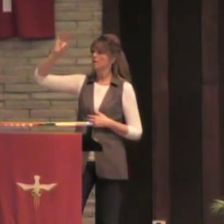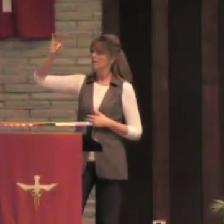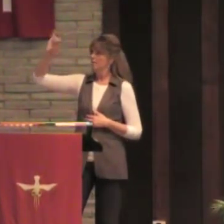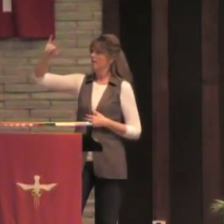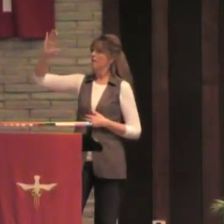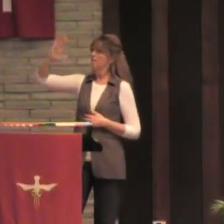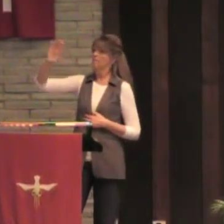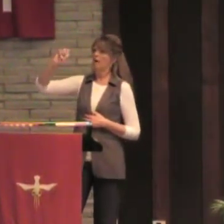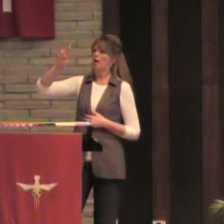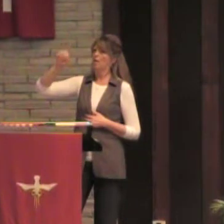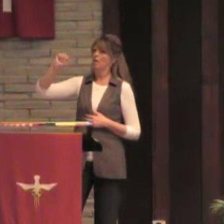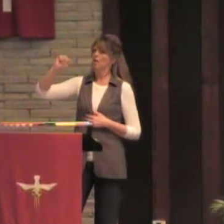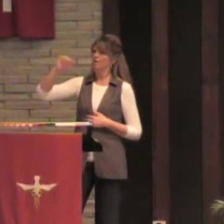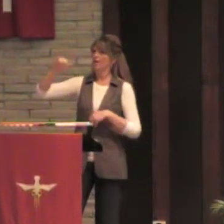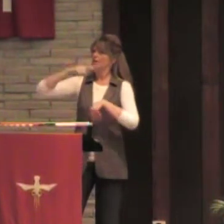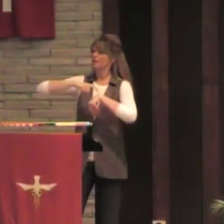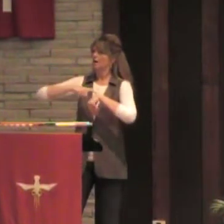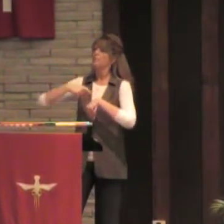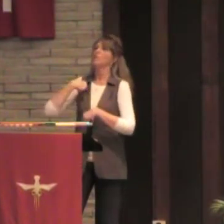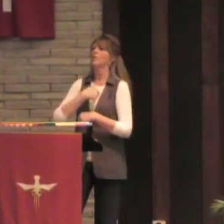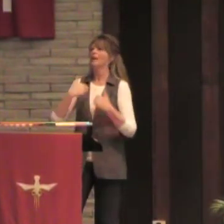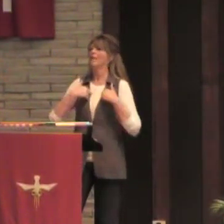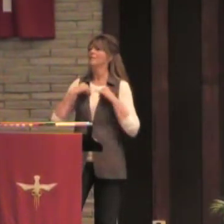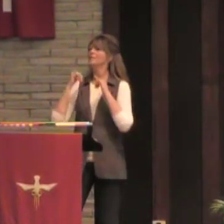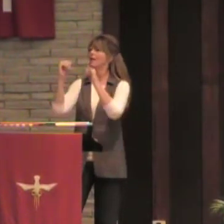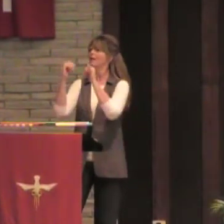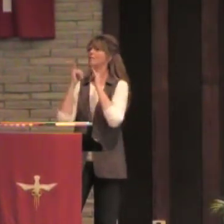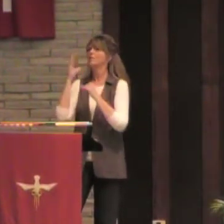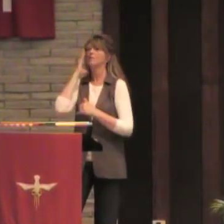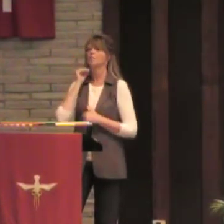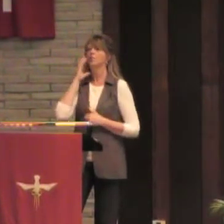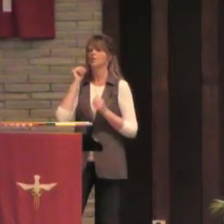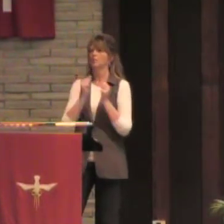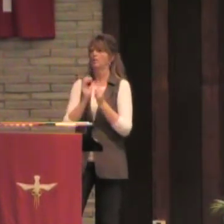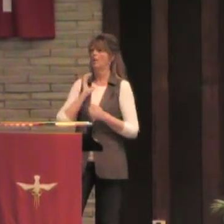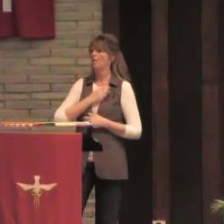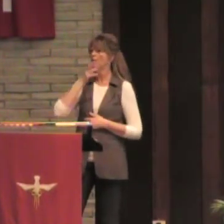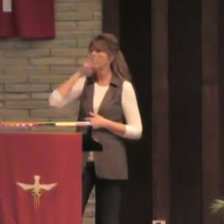parents are, you know, that 69, the 60s, 70s era.